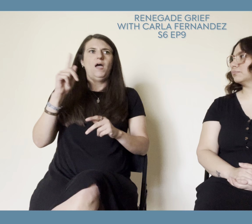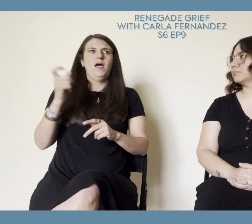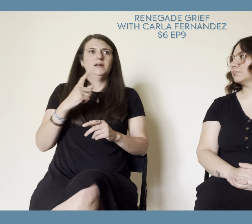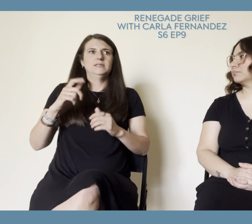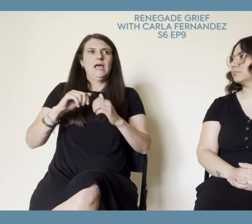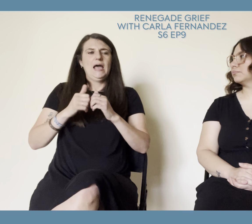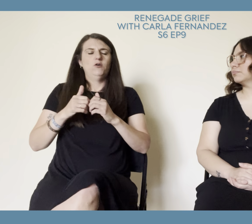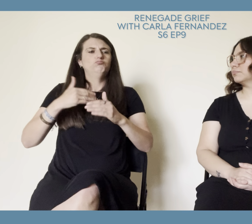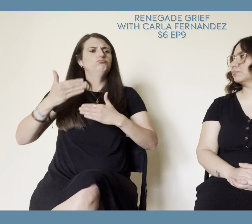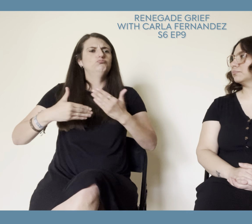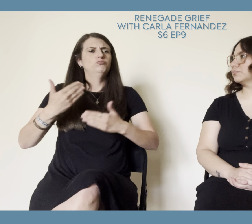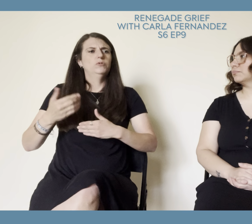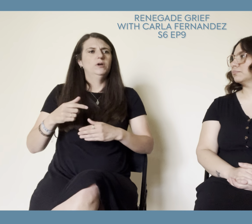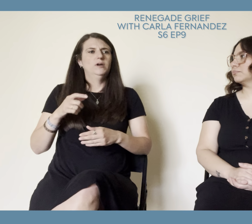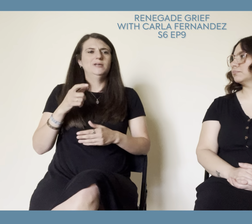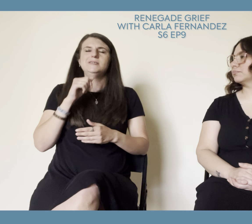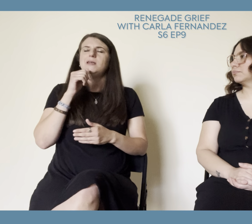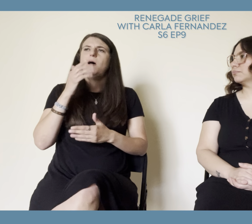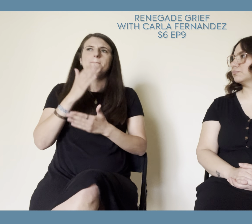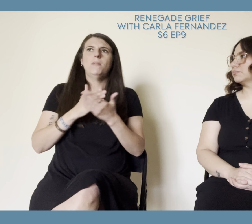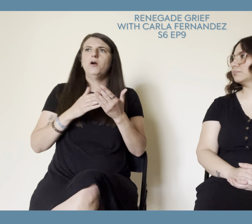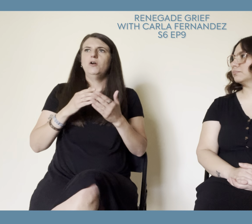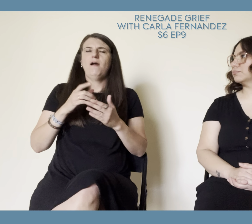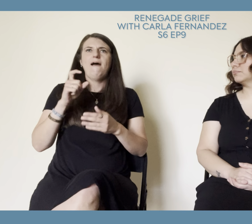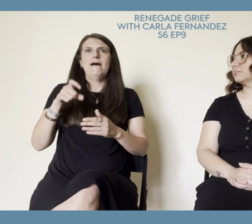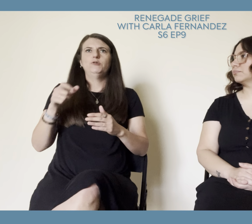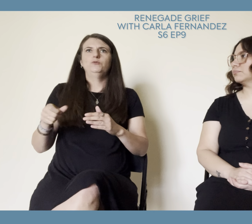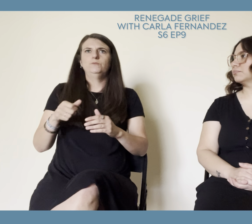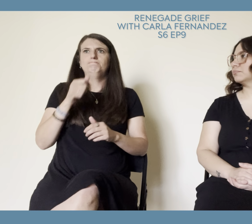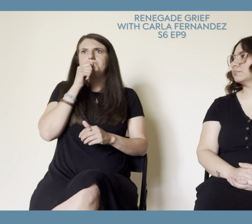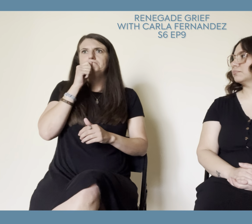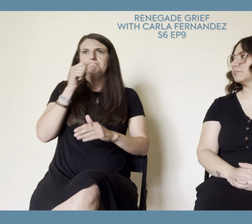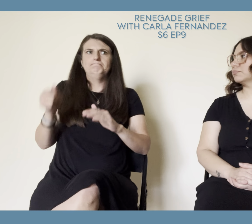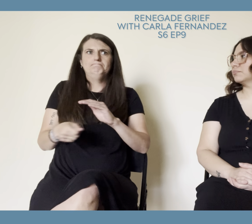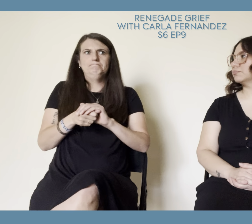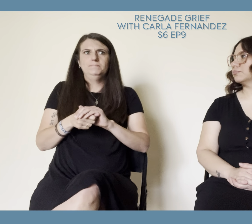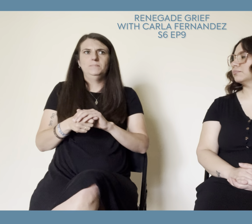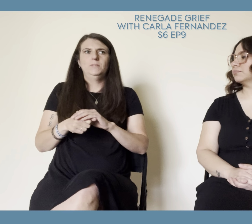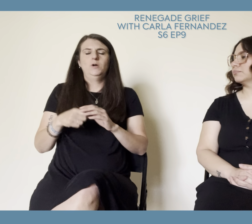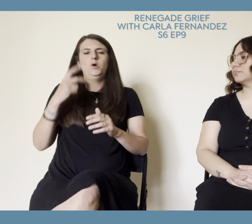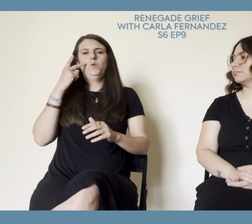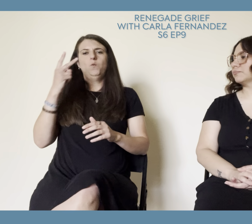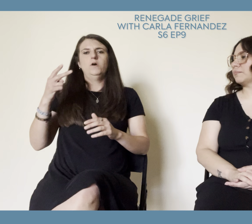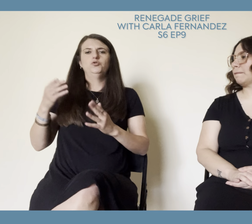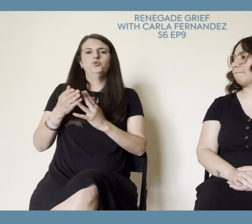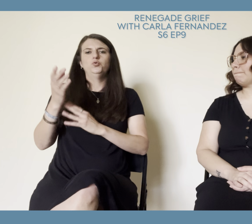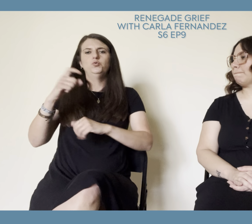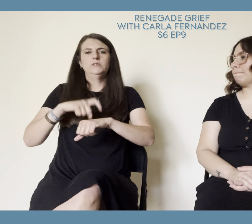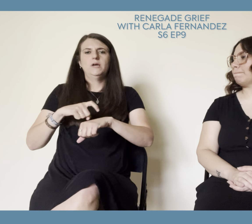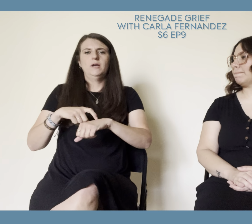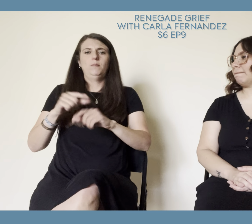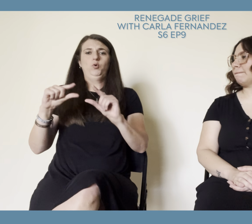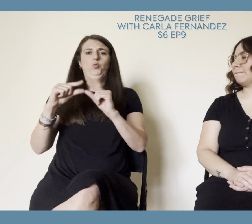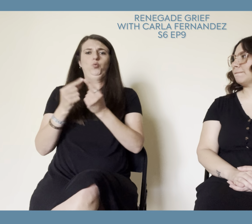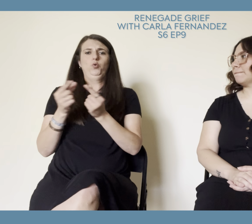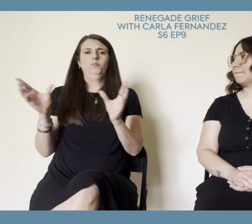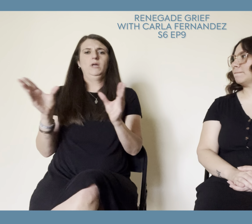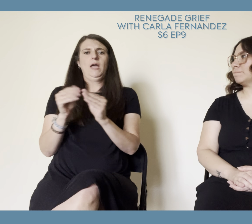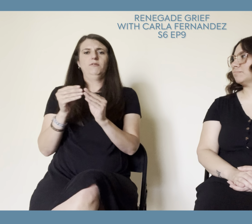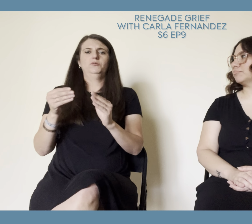be concealed. It was interesting to watch us over time as this group gathered regularly change how we were